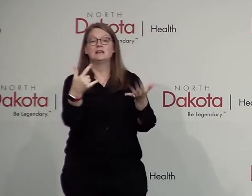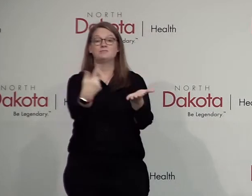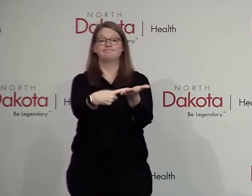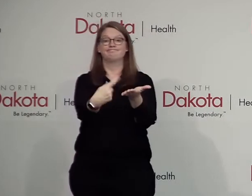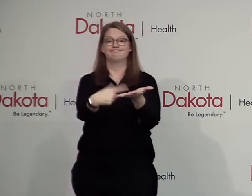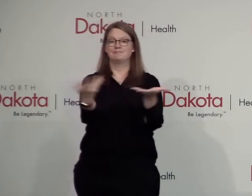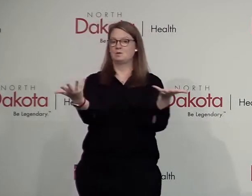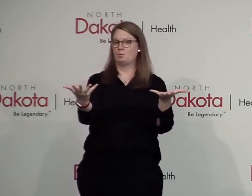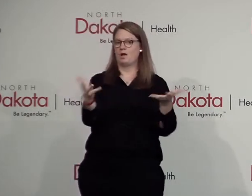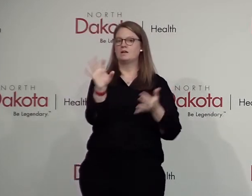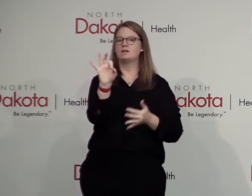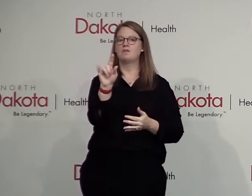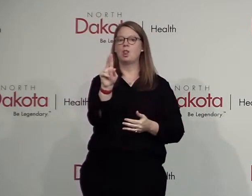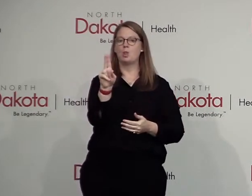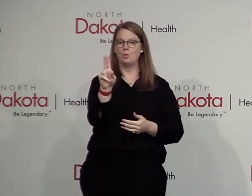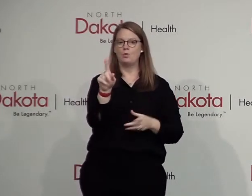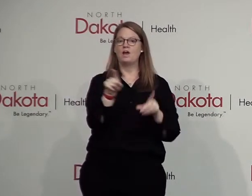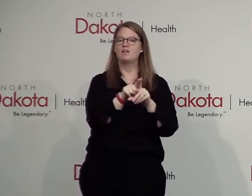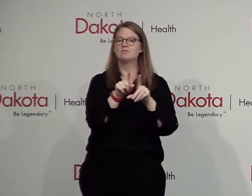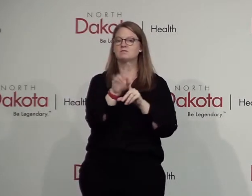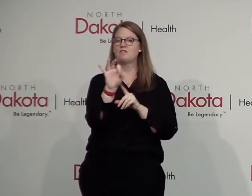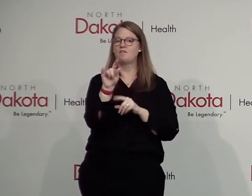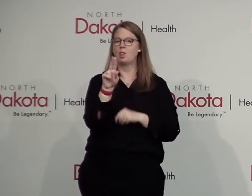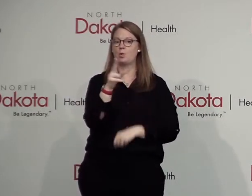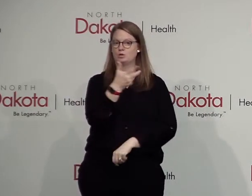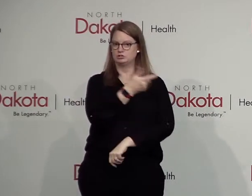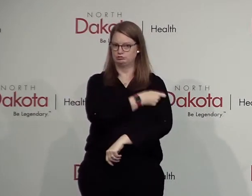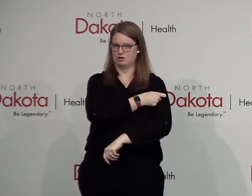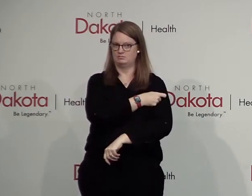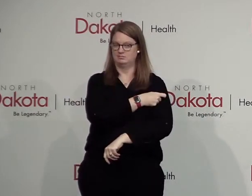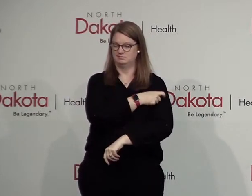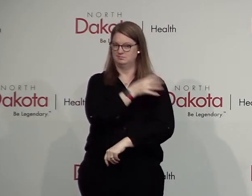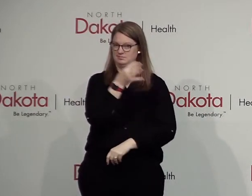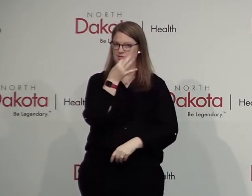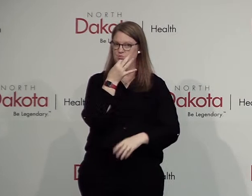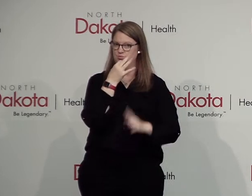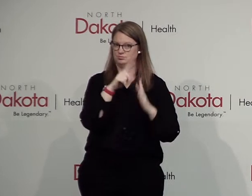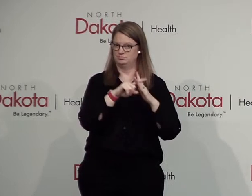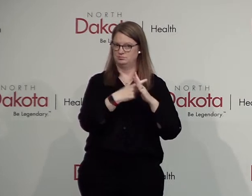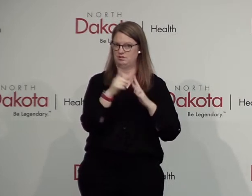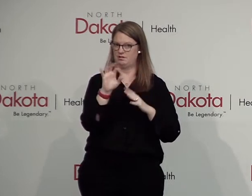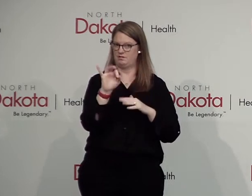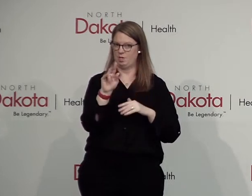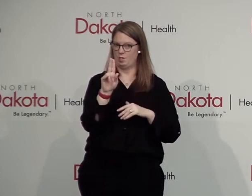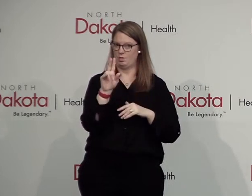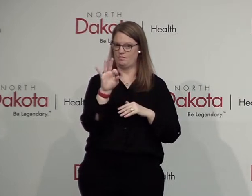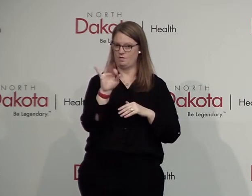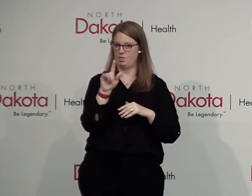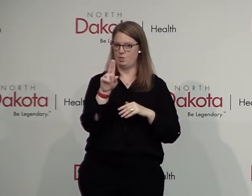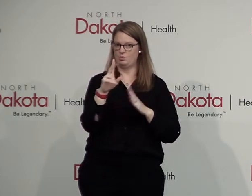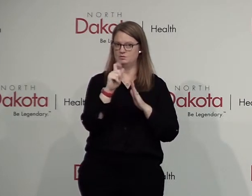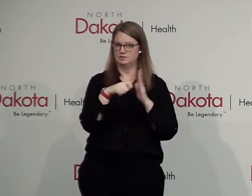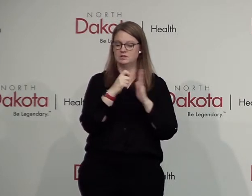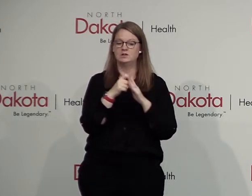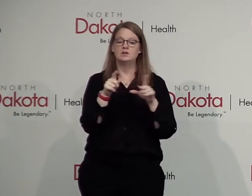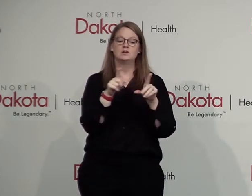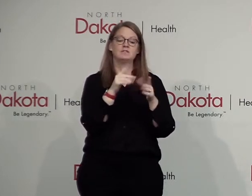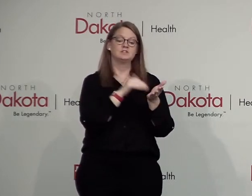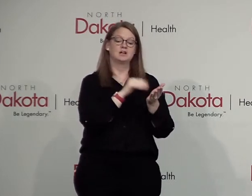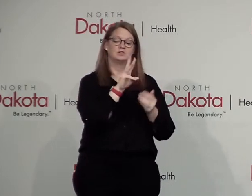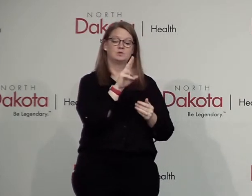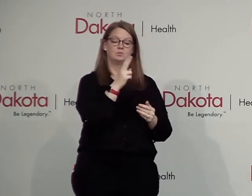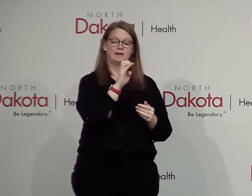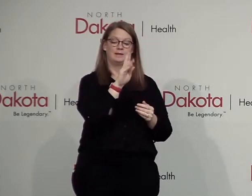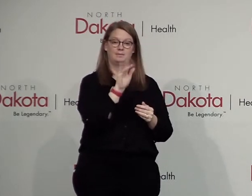talk about flu and the flu shot as we head into flu season. We've got with us today Dr. Nazar Wiebe, North